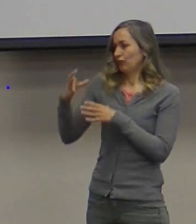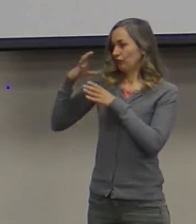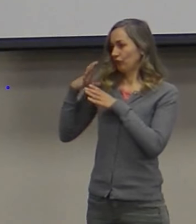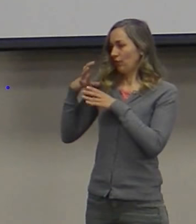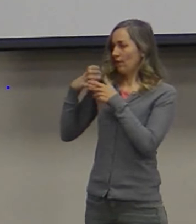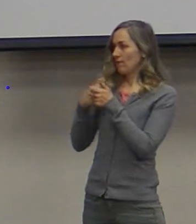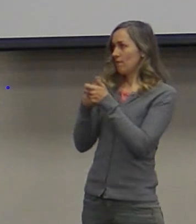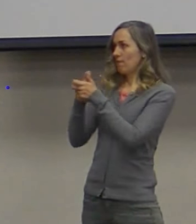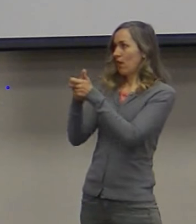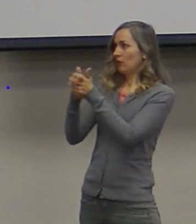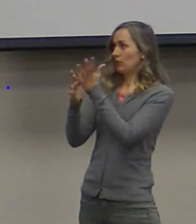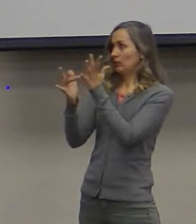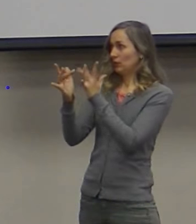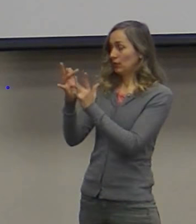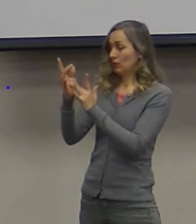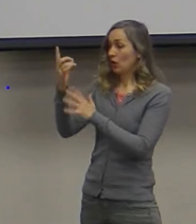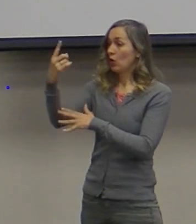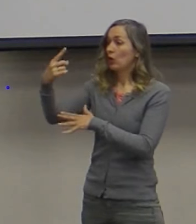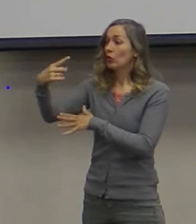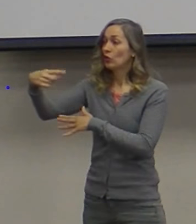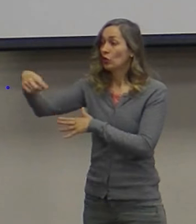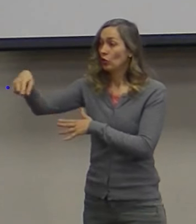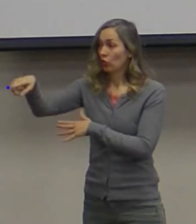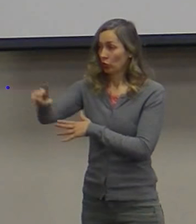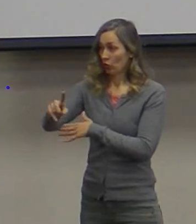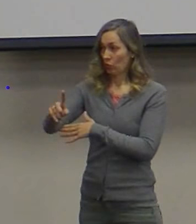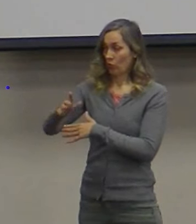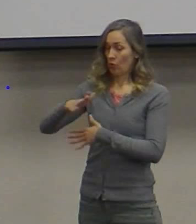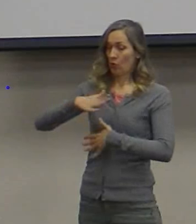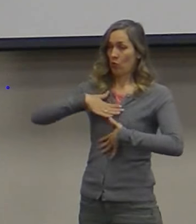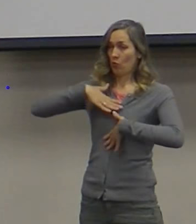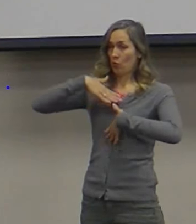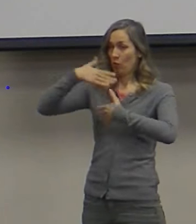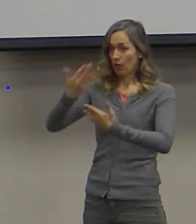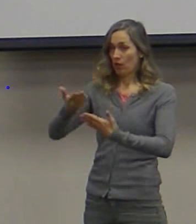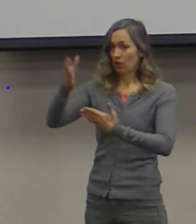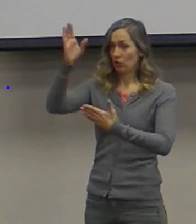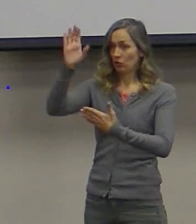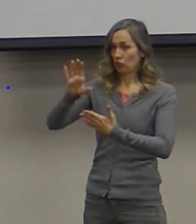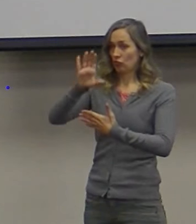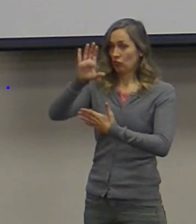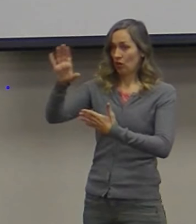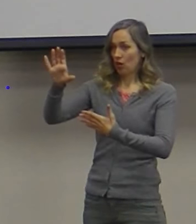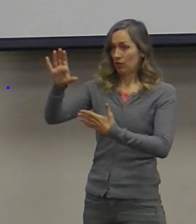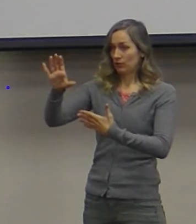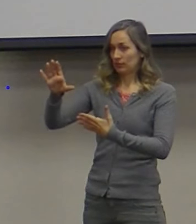Are you willing to take up your cross?